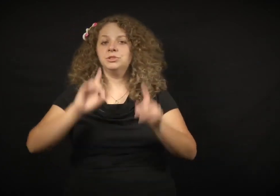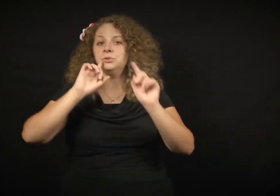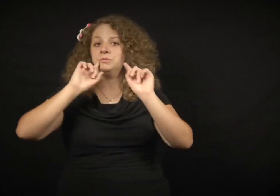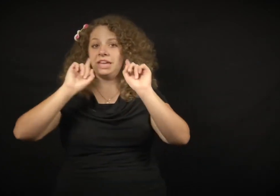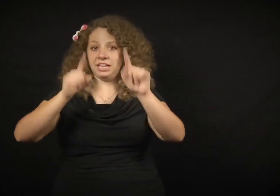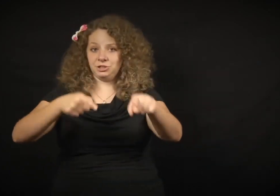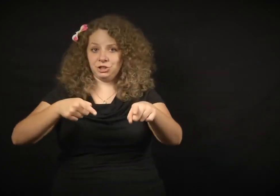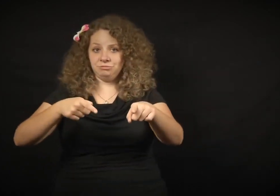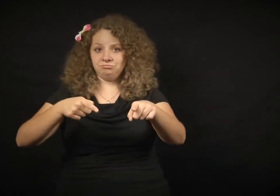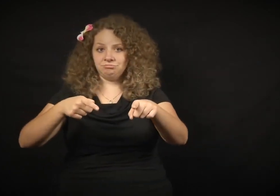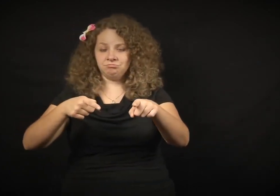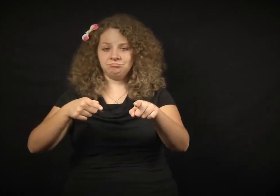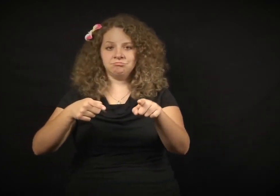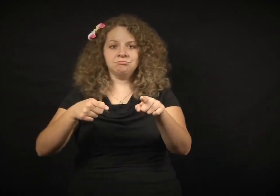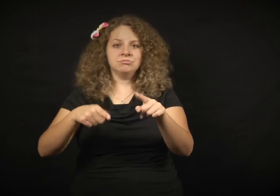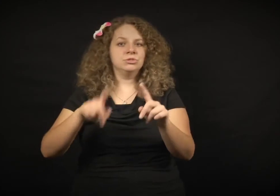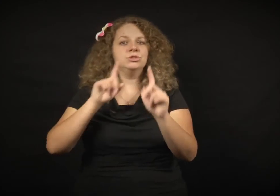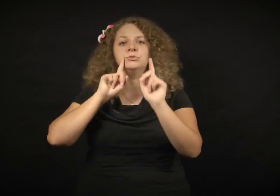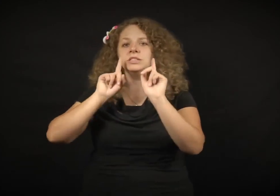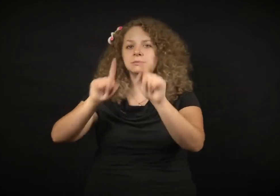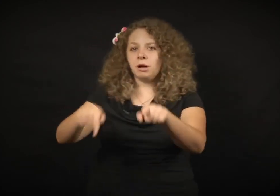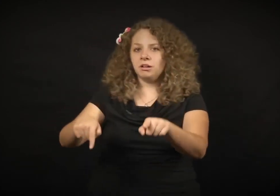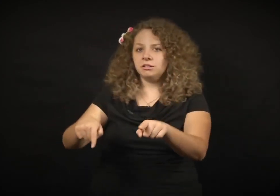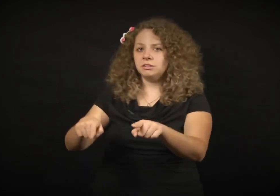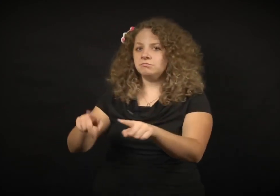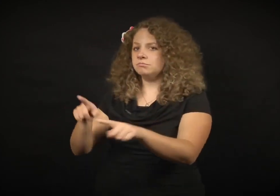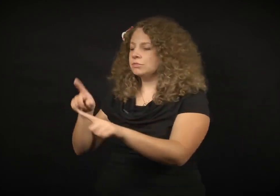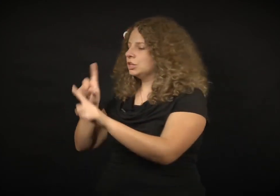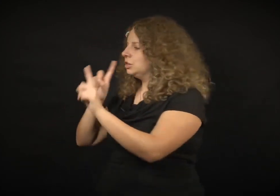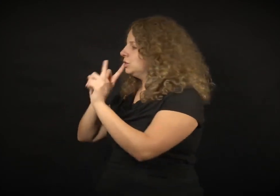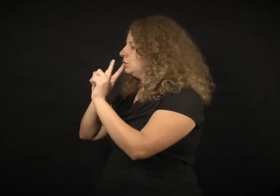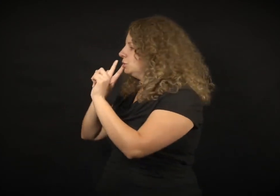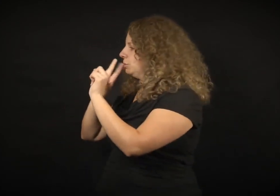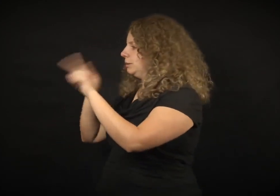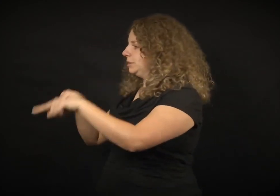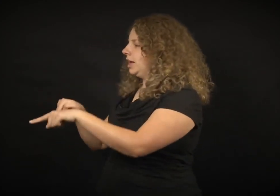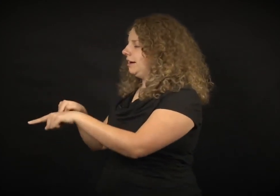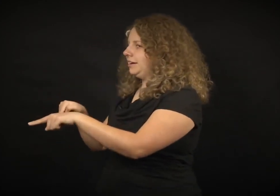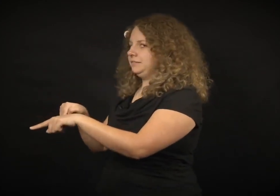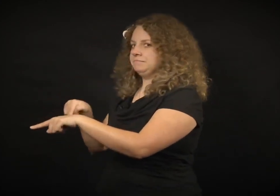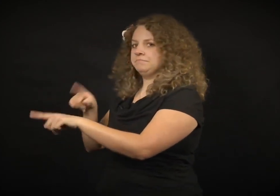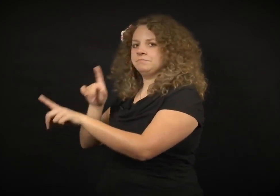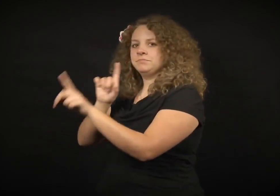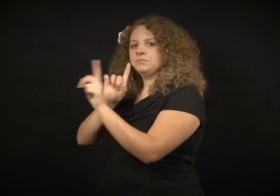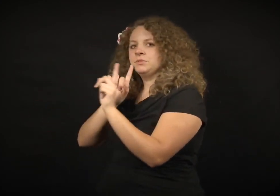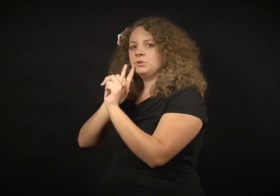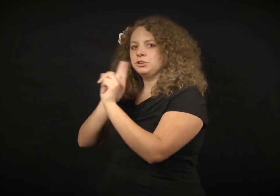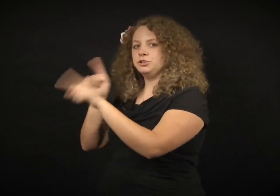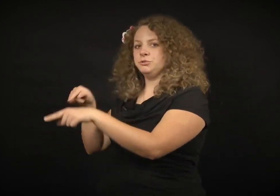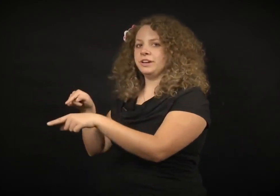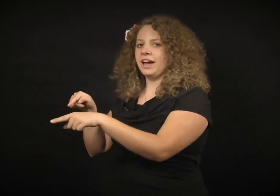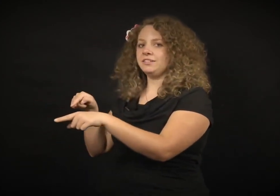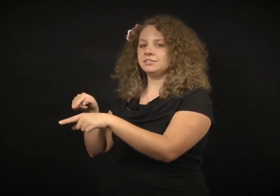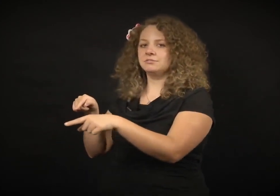to answer, to respond, to reply, or to react,